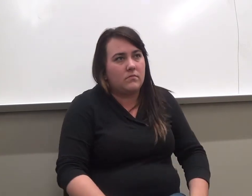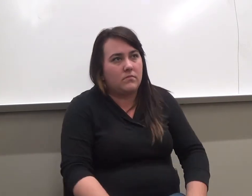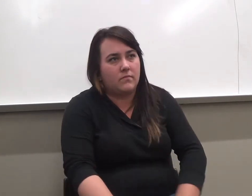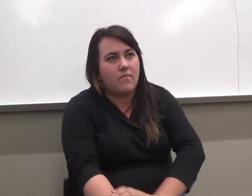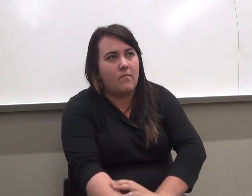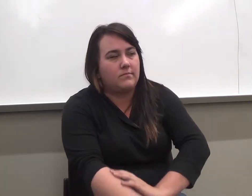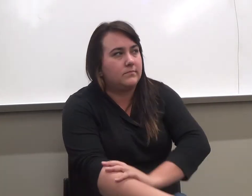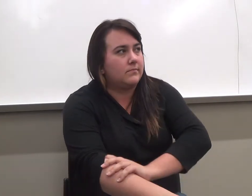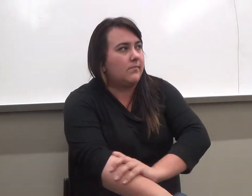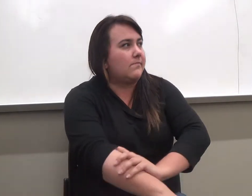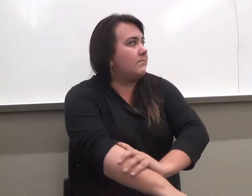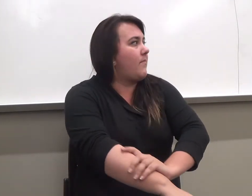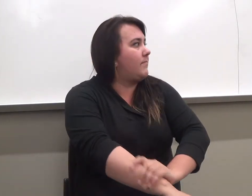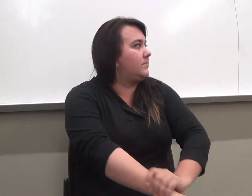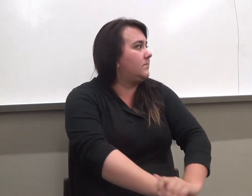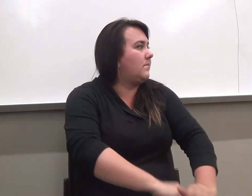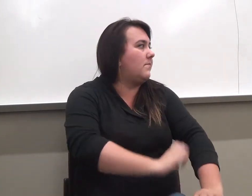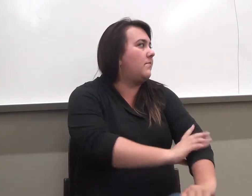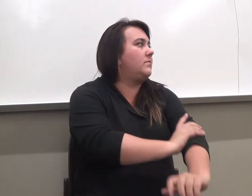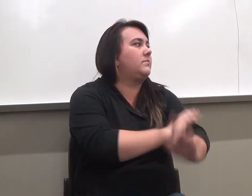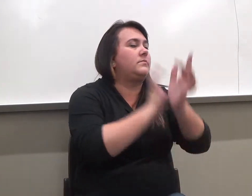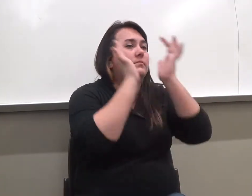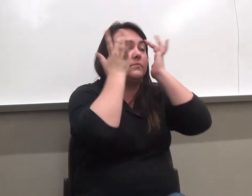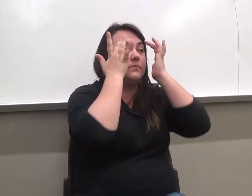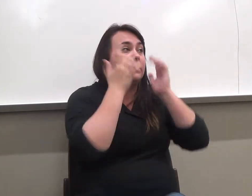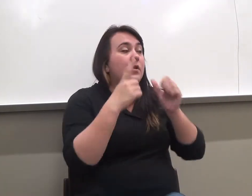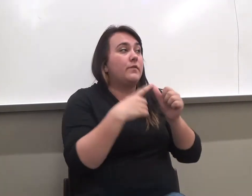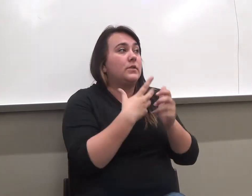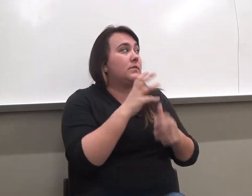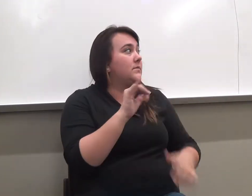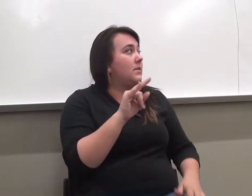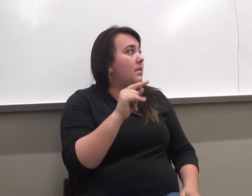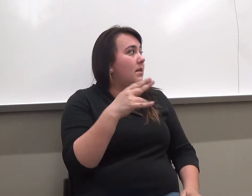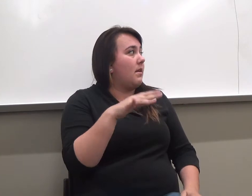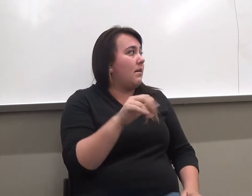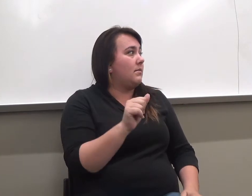Okay, so the first thing Cynthia's gonna write on this sheet is